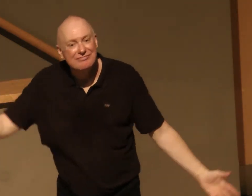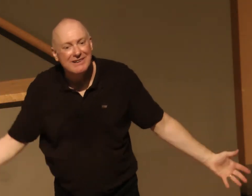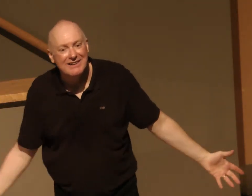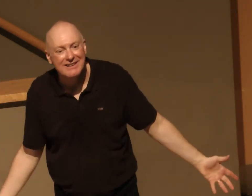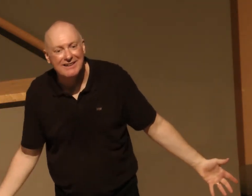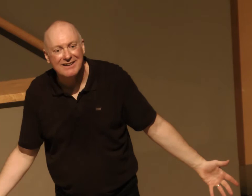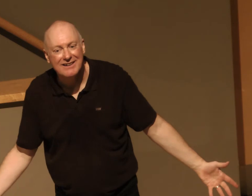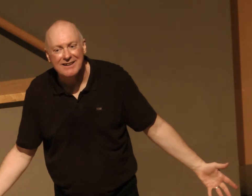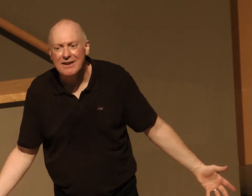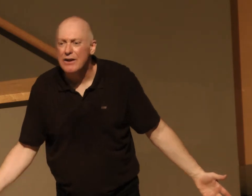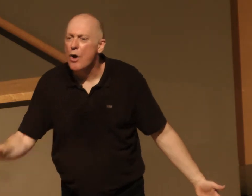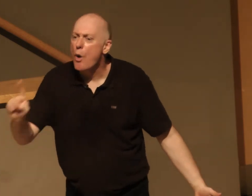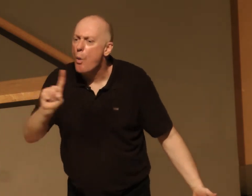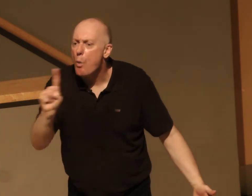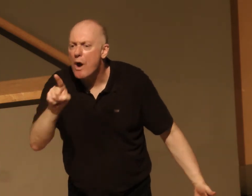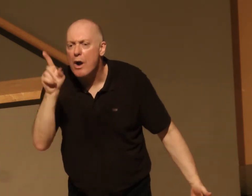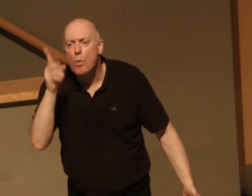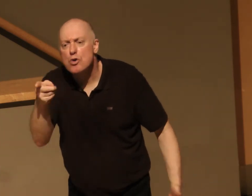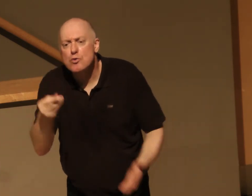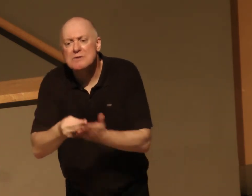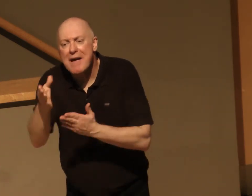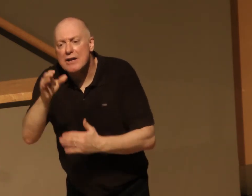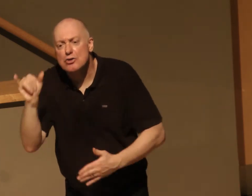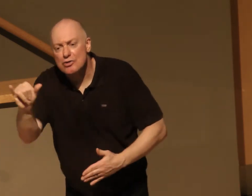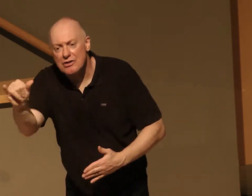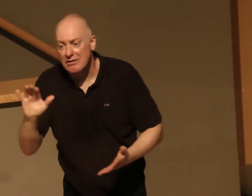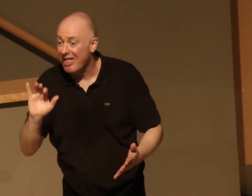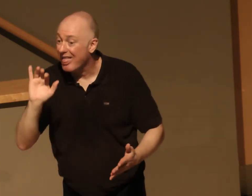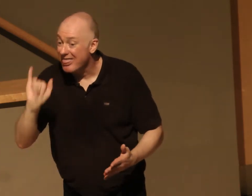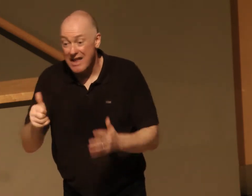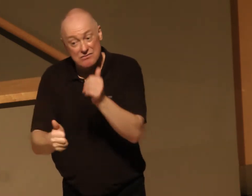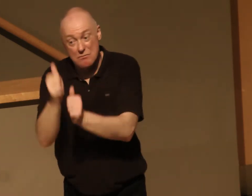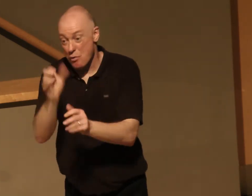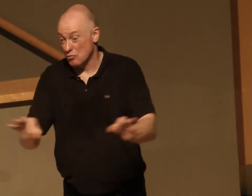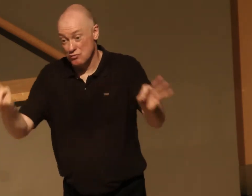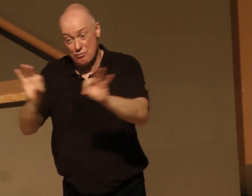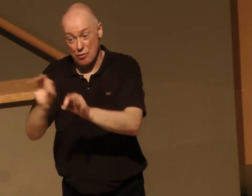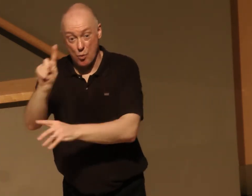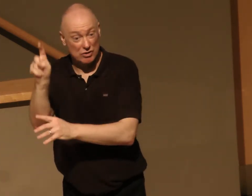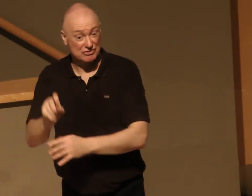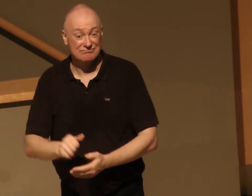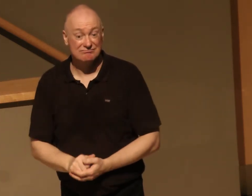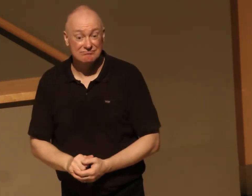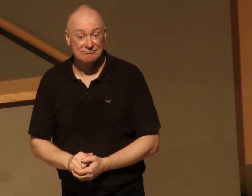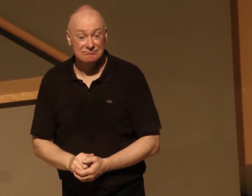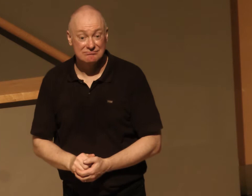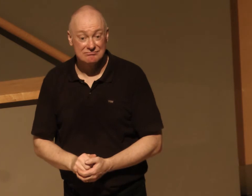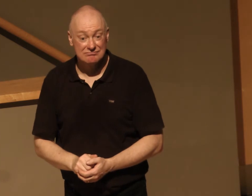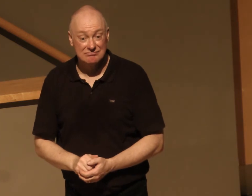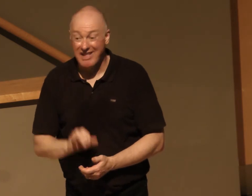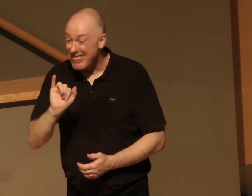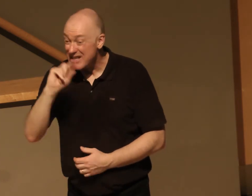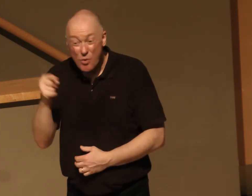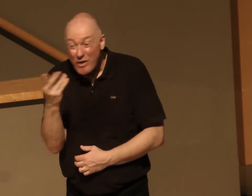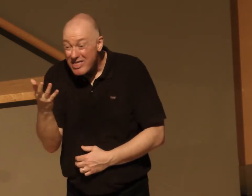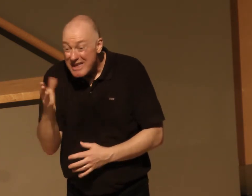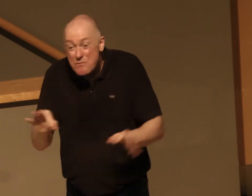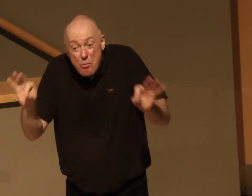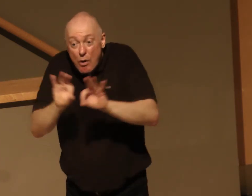you spend eternity is really the only thing that matters it's the only thing that matters where you're going to